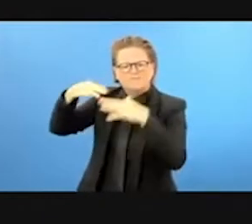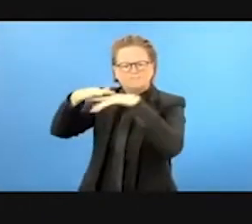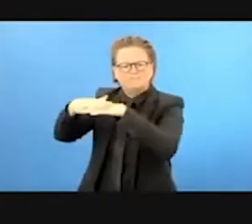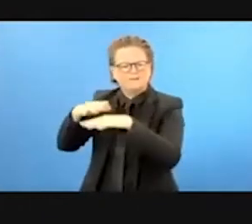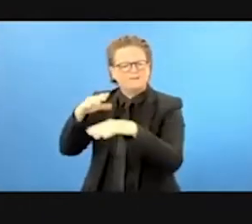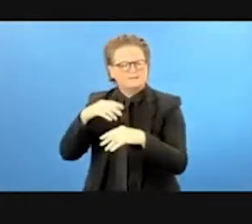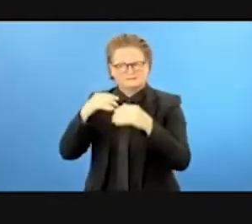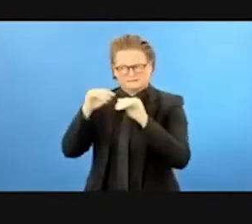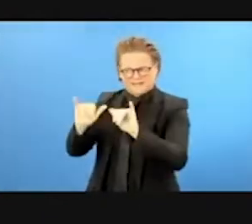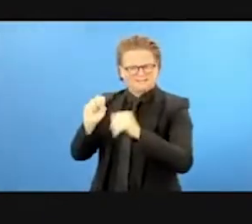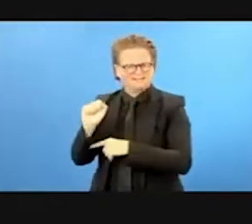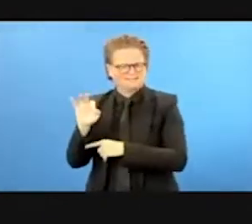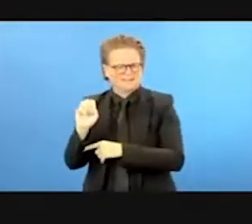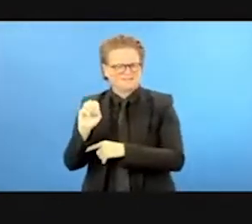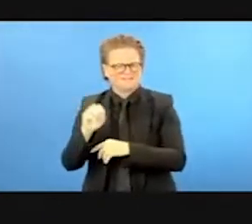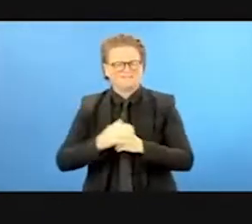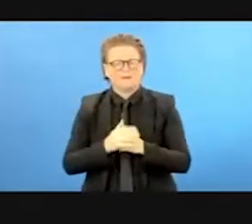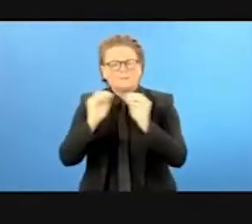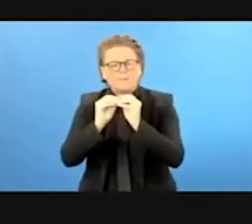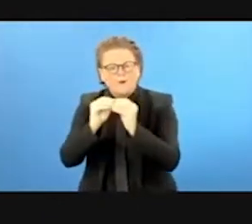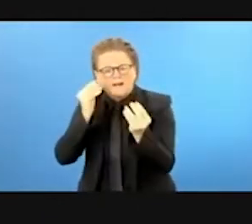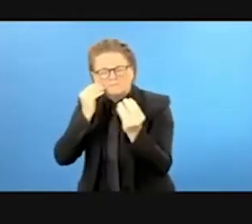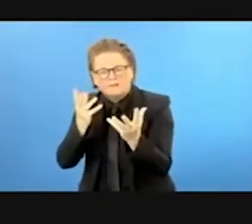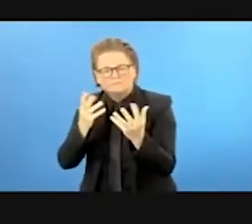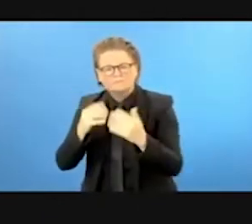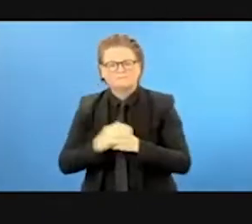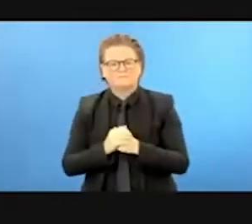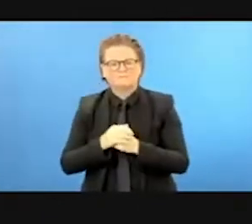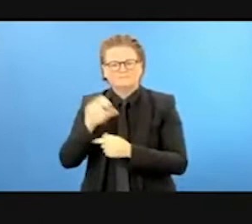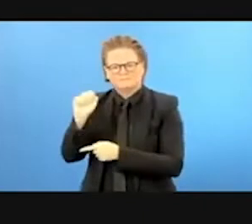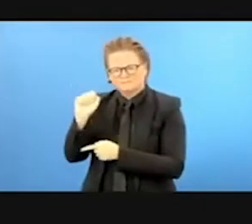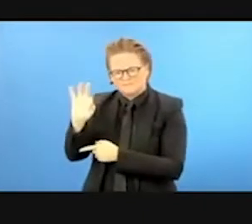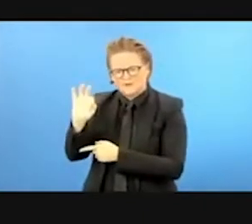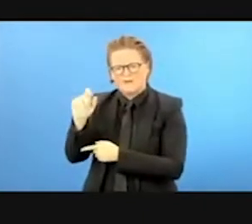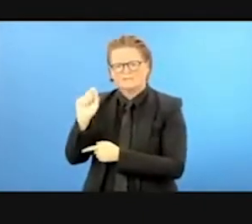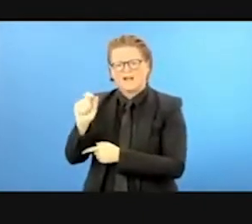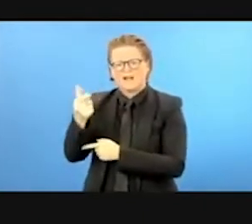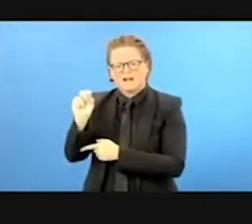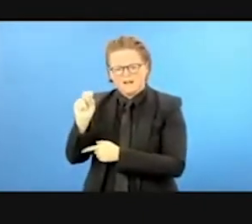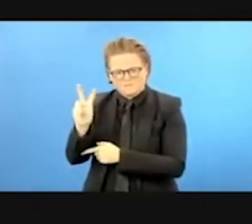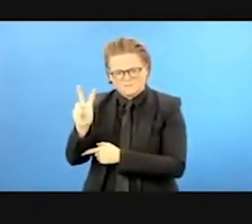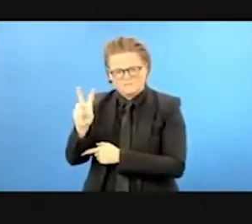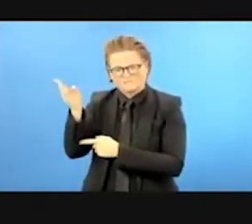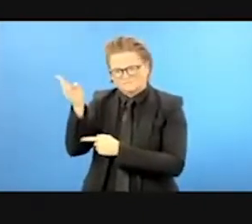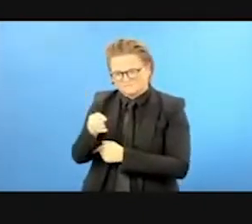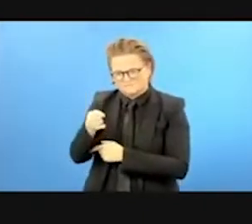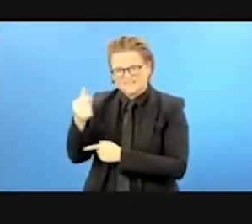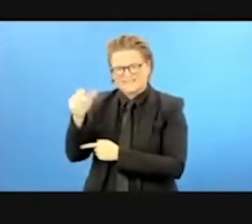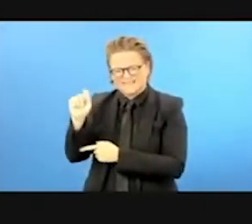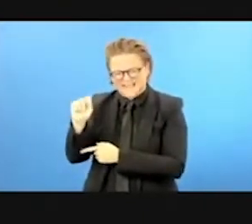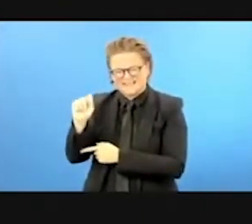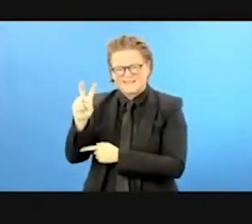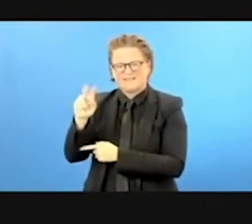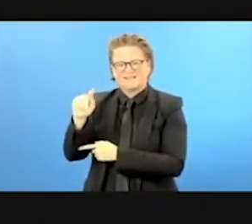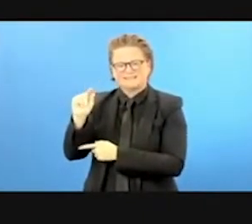for information on eligibility, vaccination sites, including locations, and links to book appointments if available.